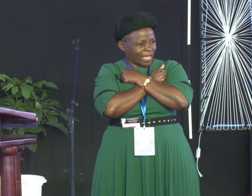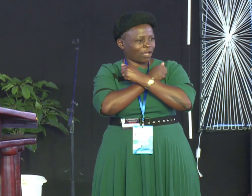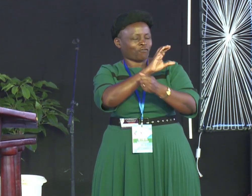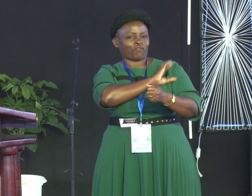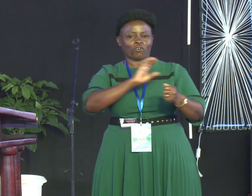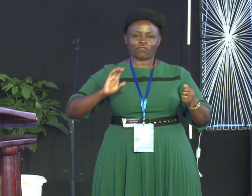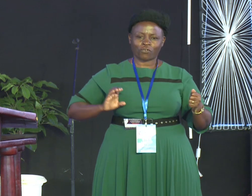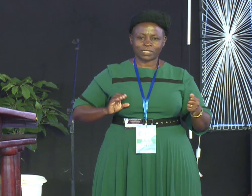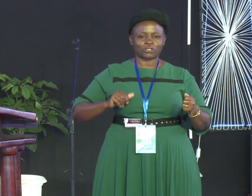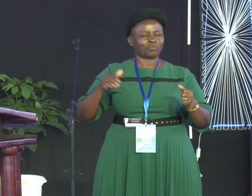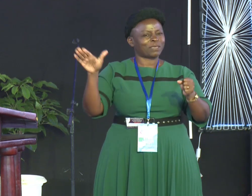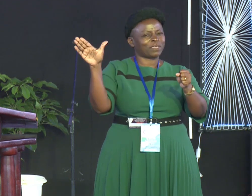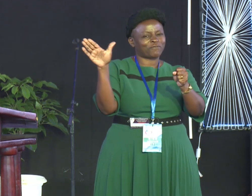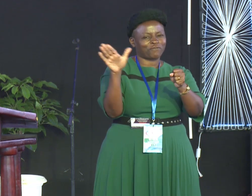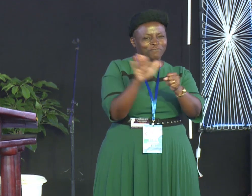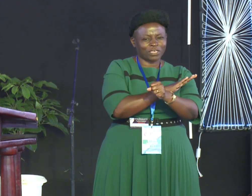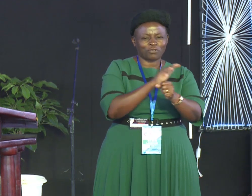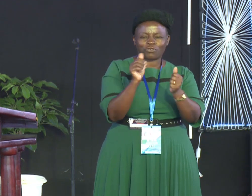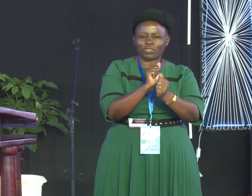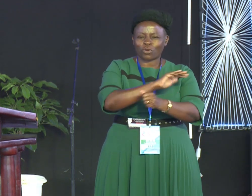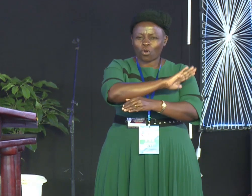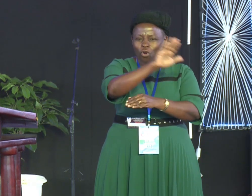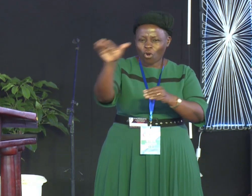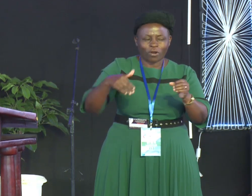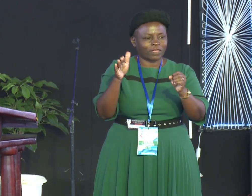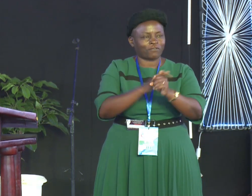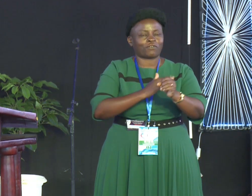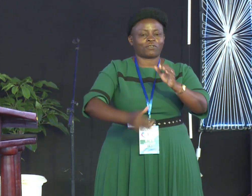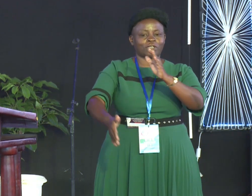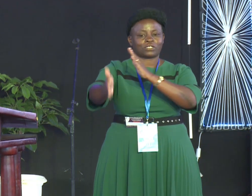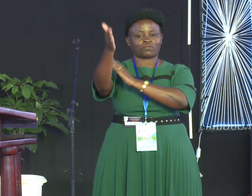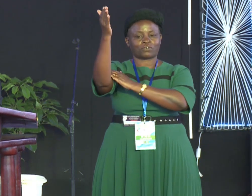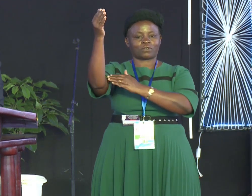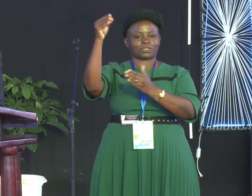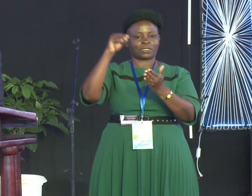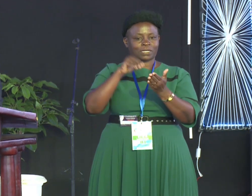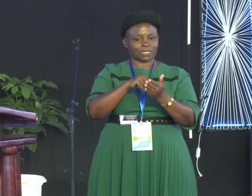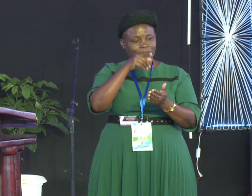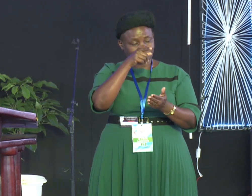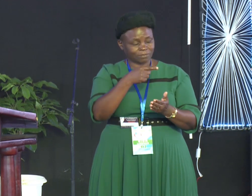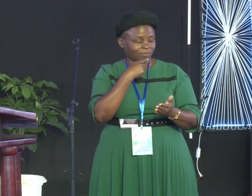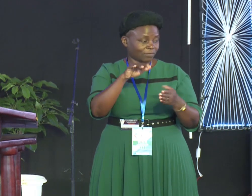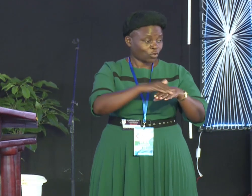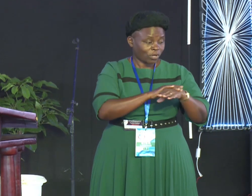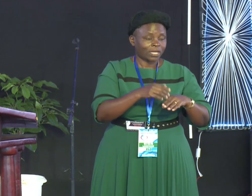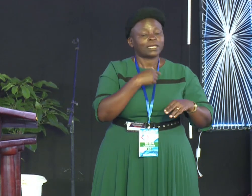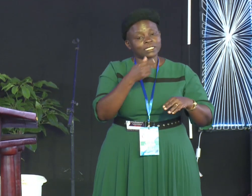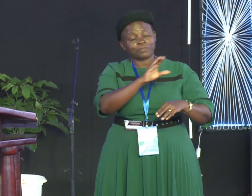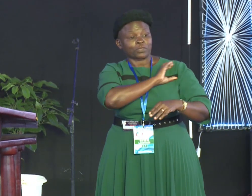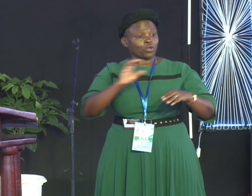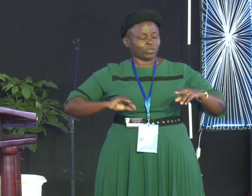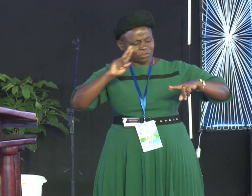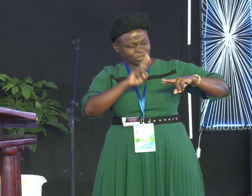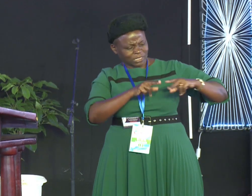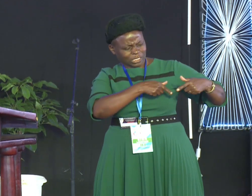all the fullness of God. 17 mpaka 19. Kristo atulenga mu mitima gyammwe olw'okukkiriza,